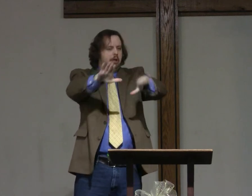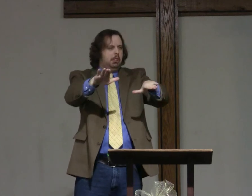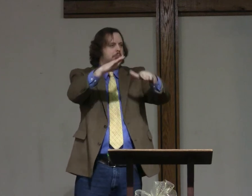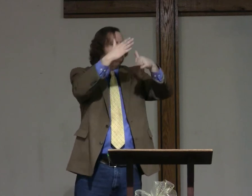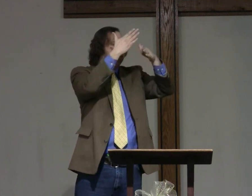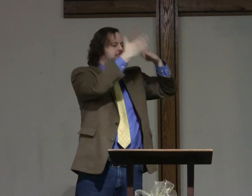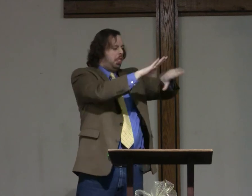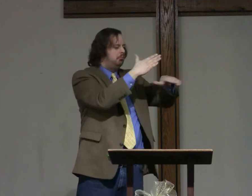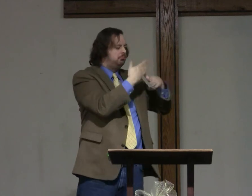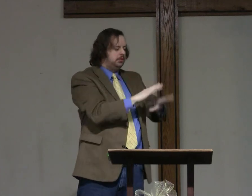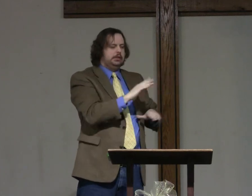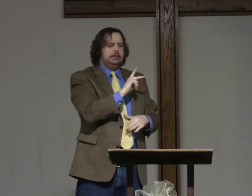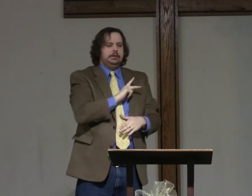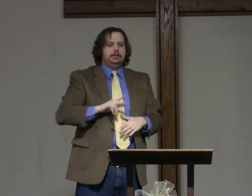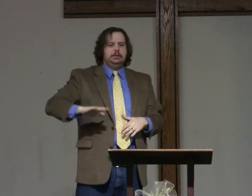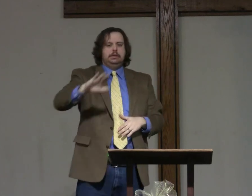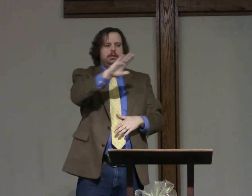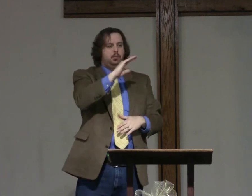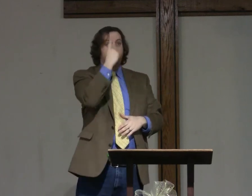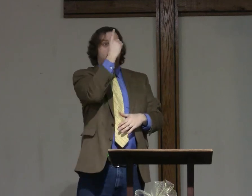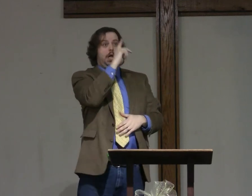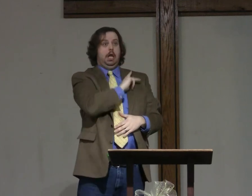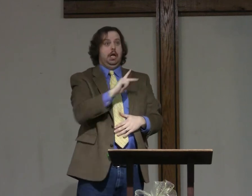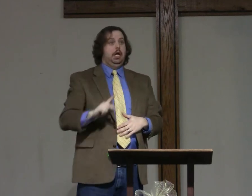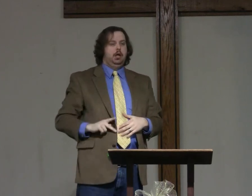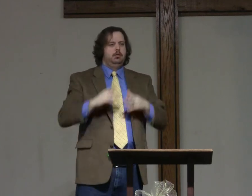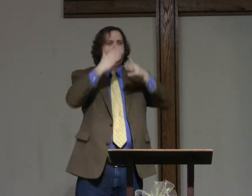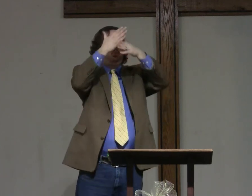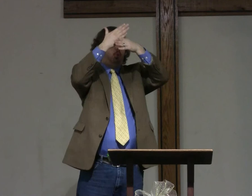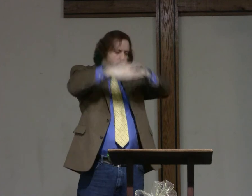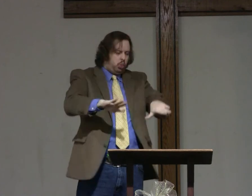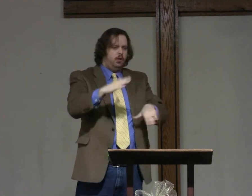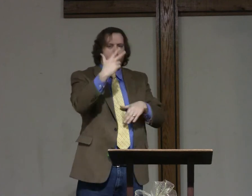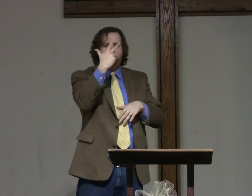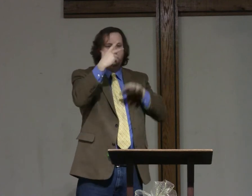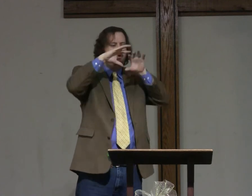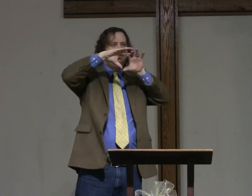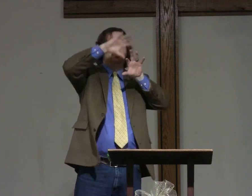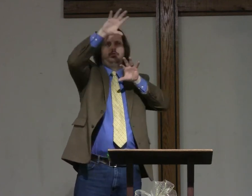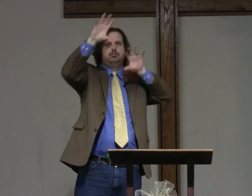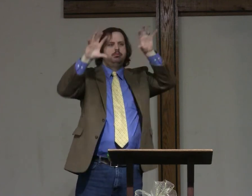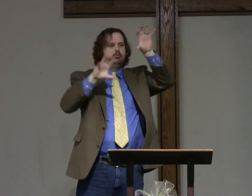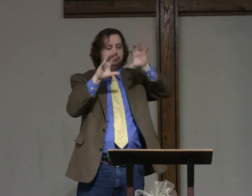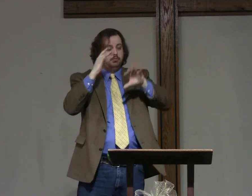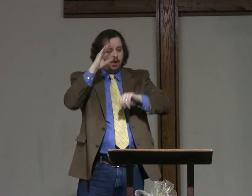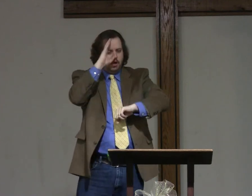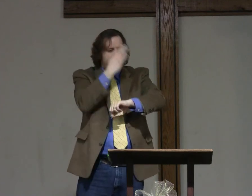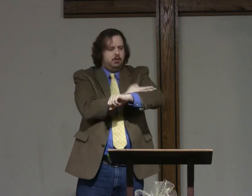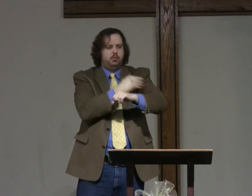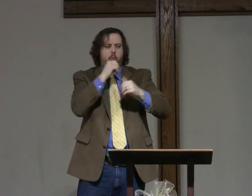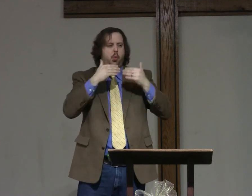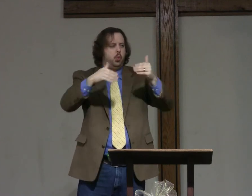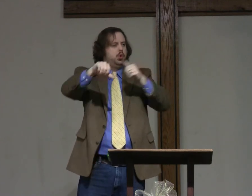had 3 sons, and the kingdom was divided between the 3 of them.